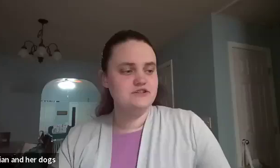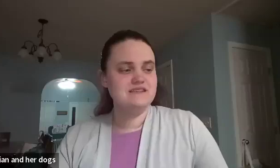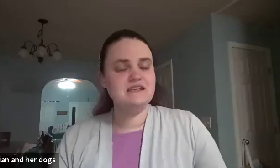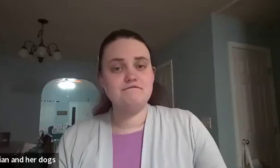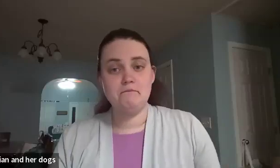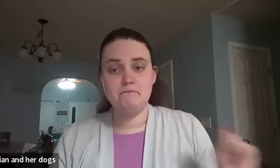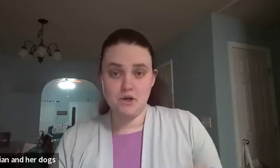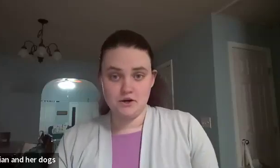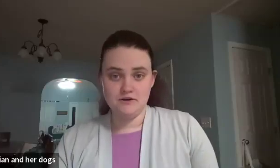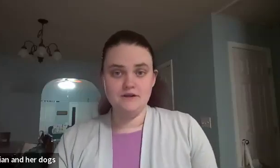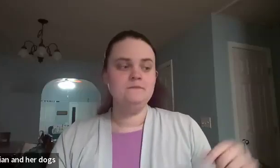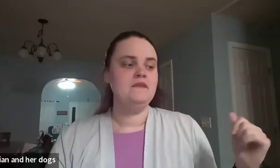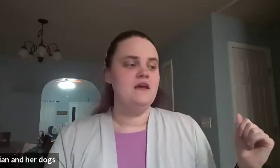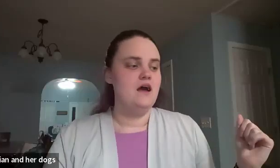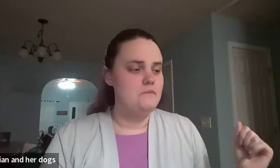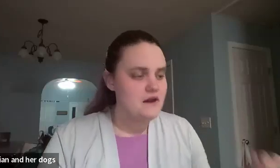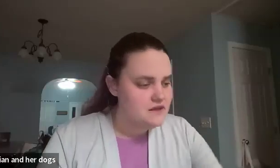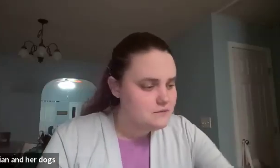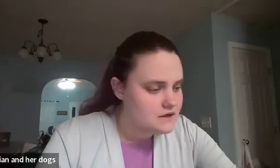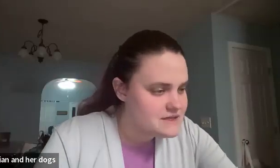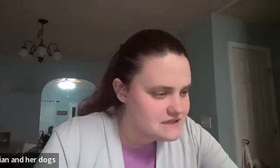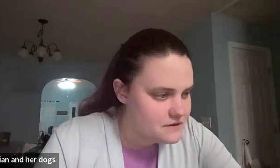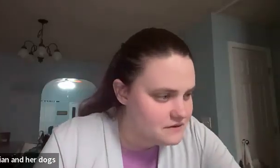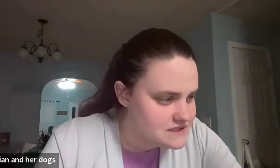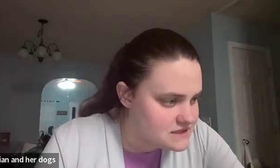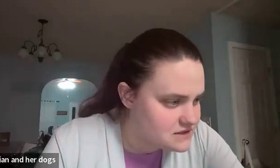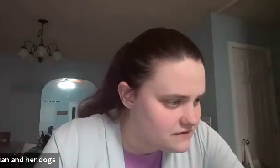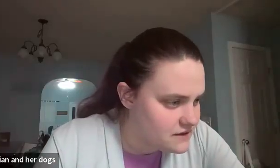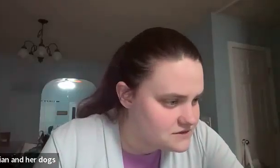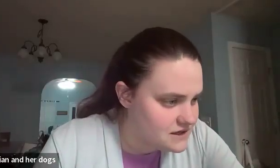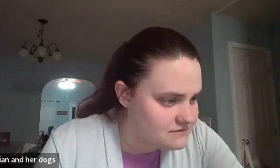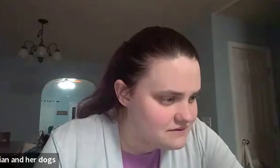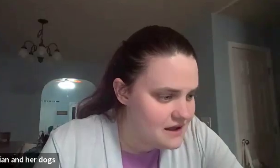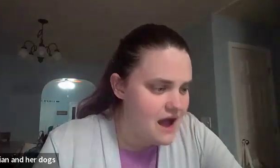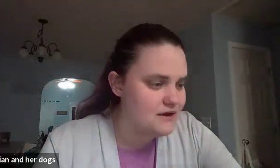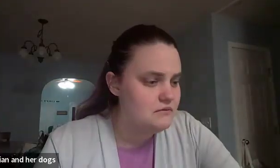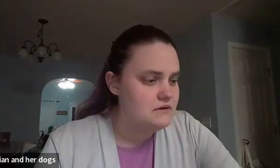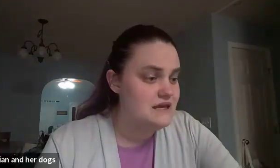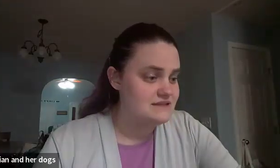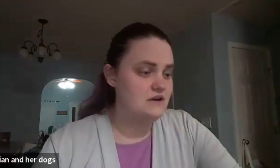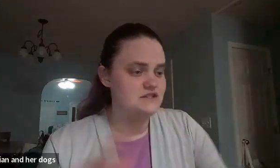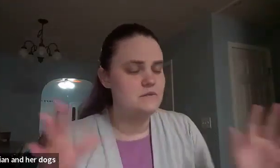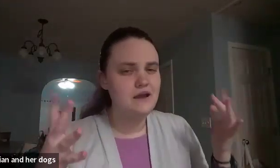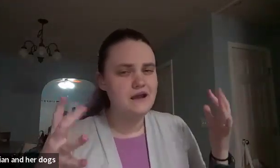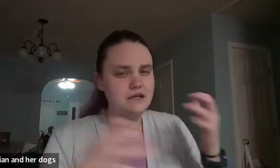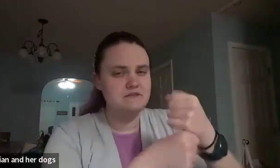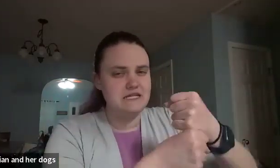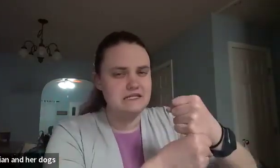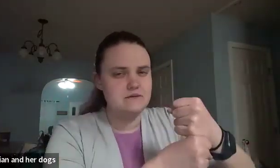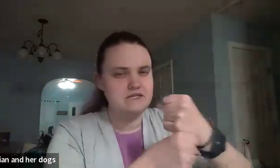do is the sign for bird. And I think I'm gonna let me see if the list has it on the other side. Yes. Okay. So I'm gonna kind of condense them into